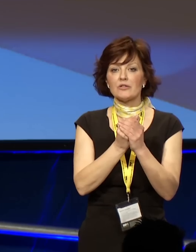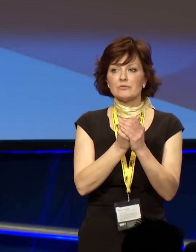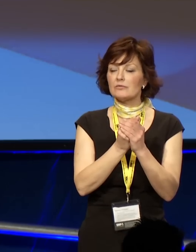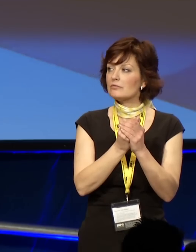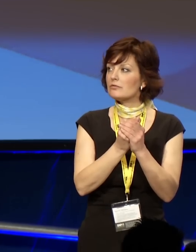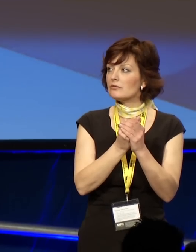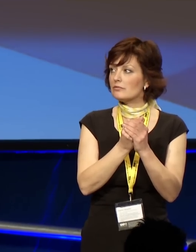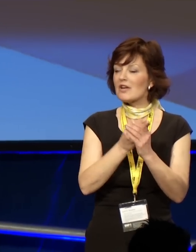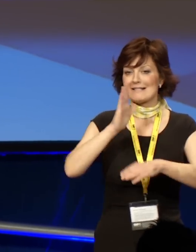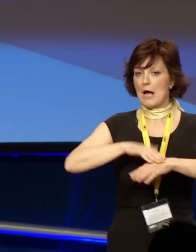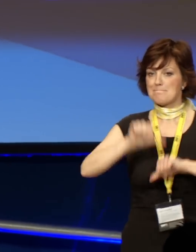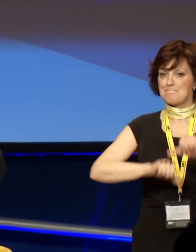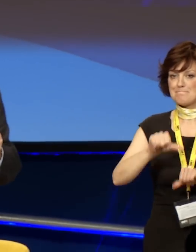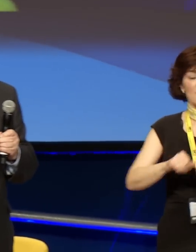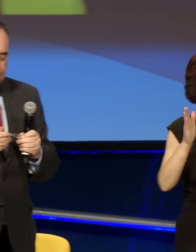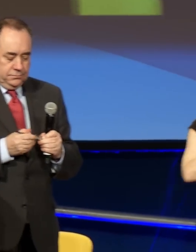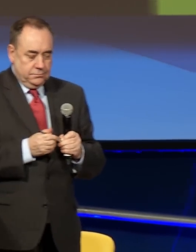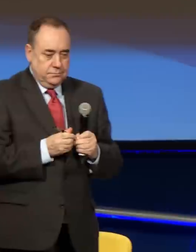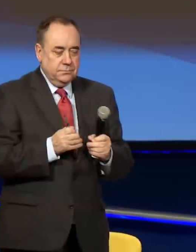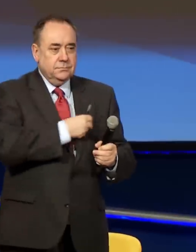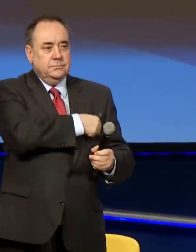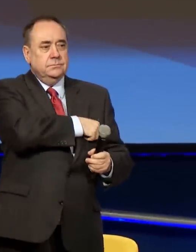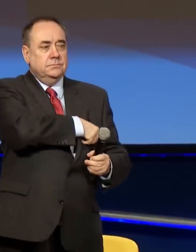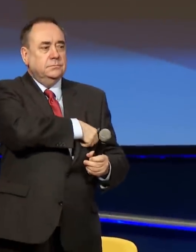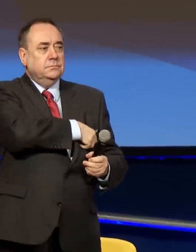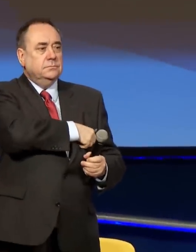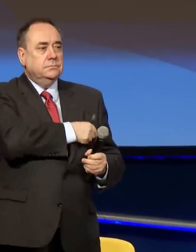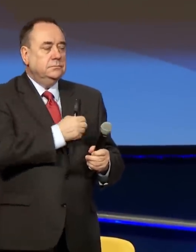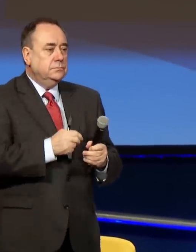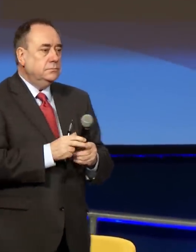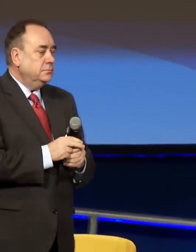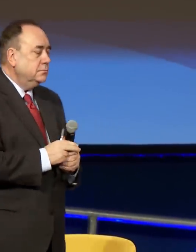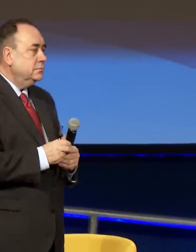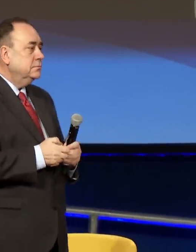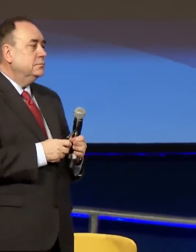together just to keep time going. So first question there. Mr. Salmond,